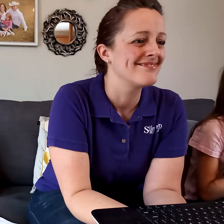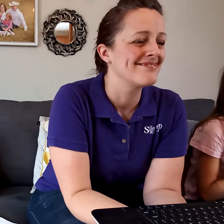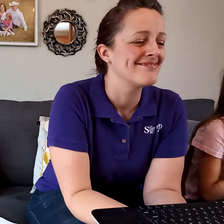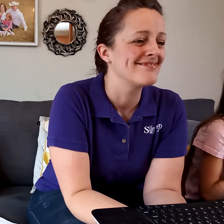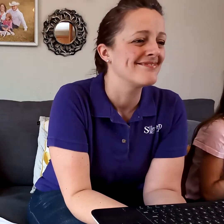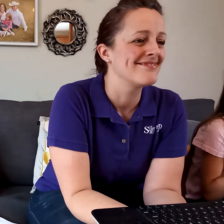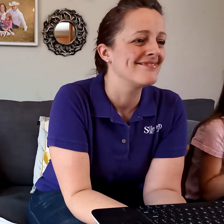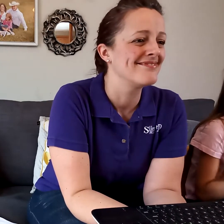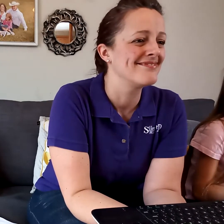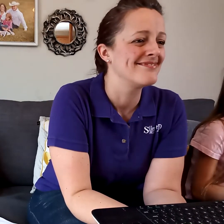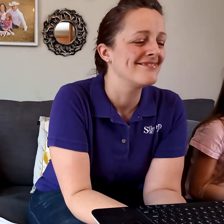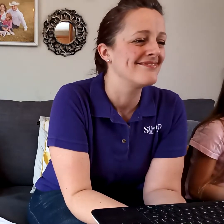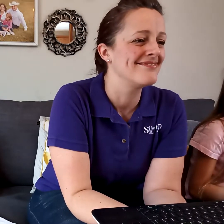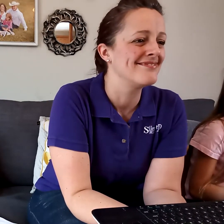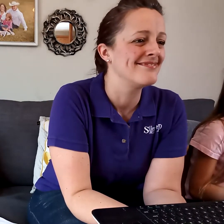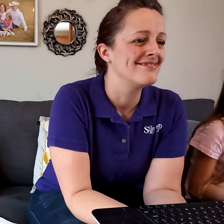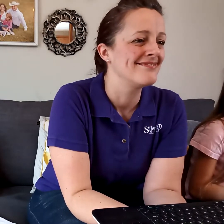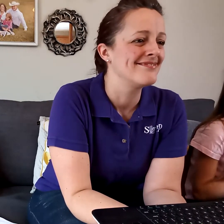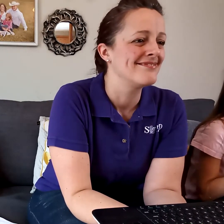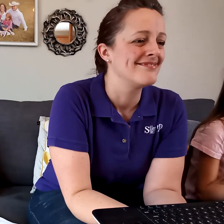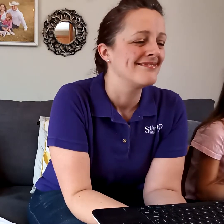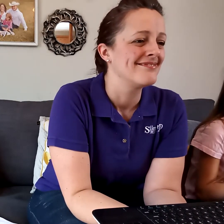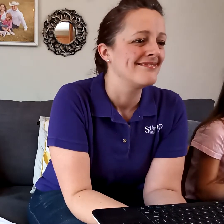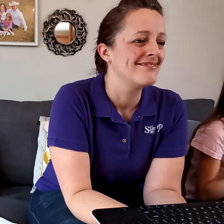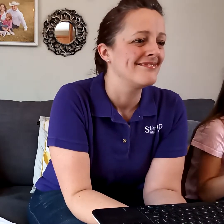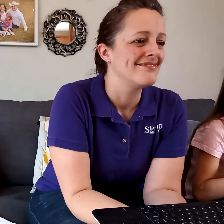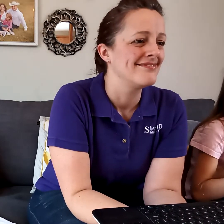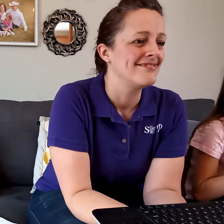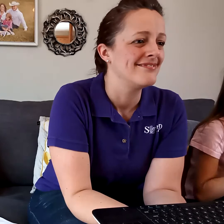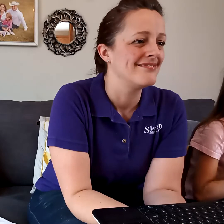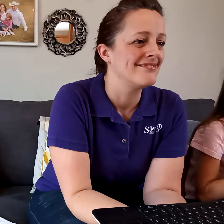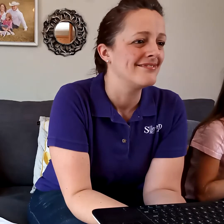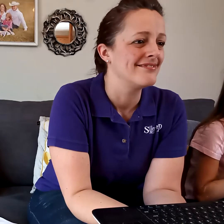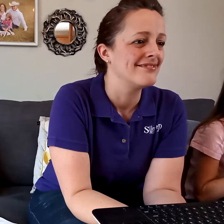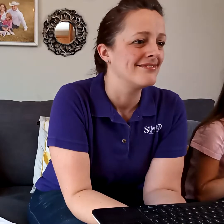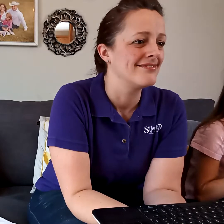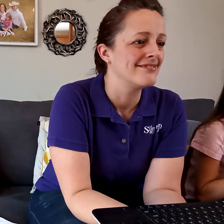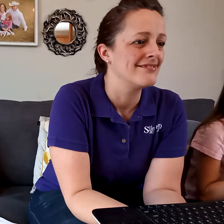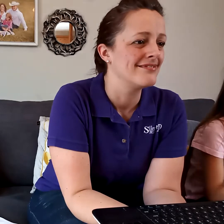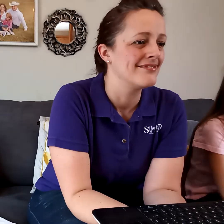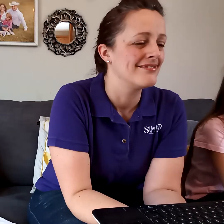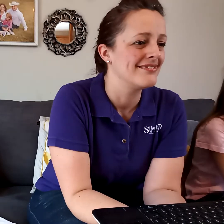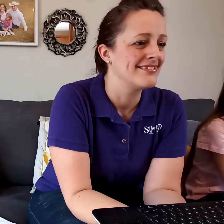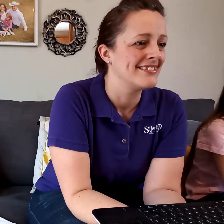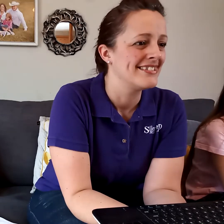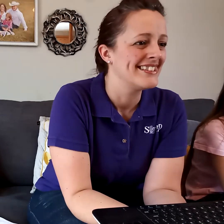My name Nathan. No, that's Nick.